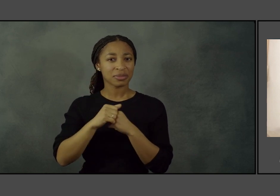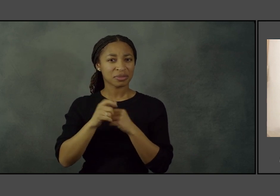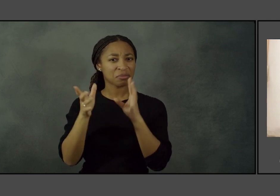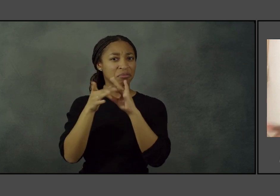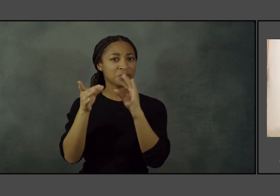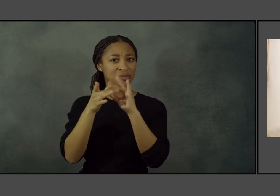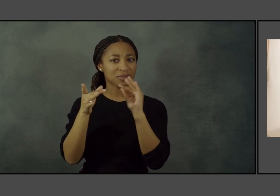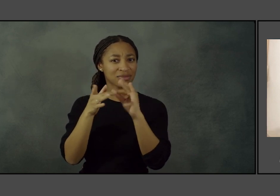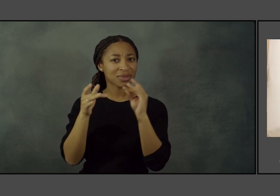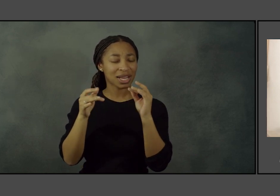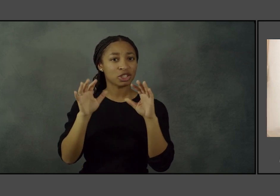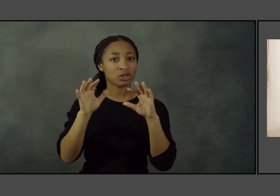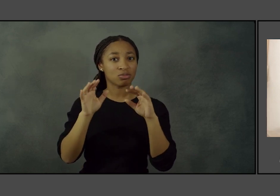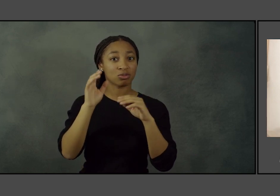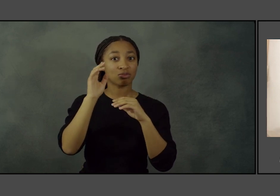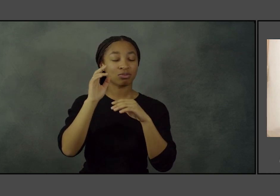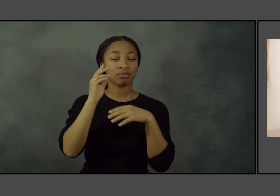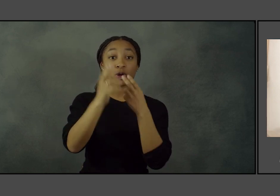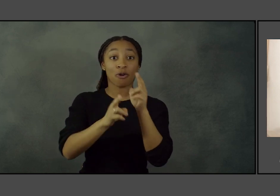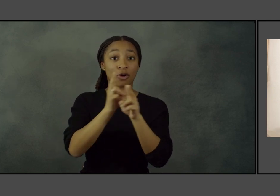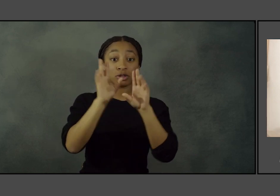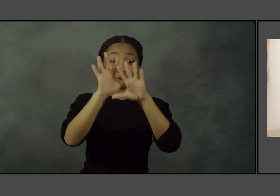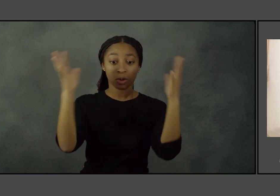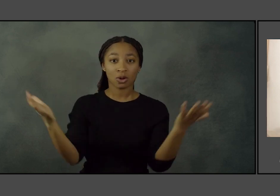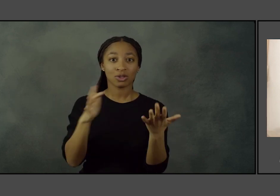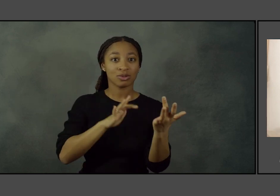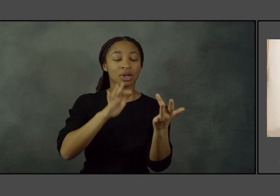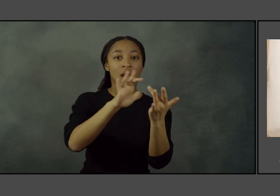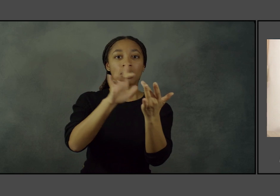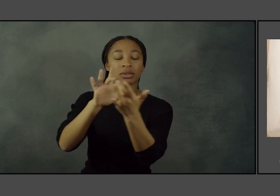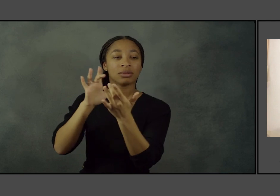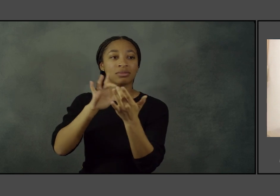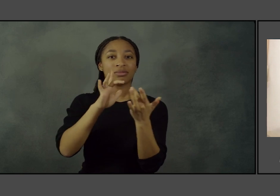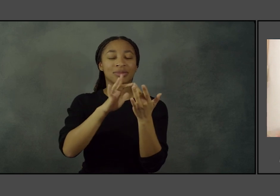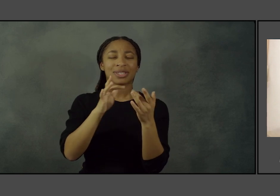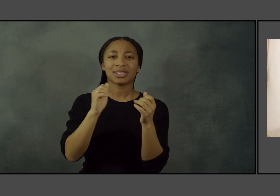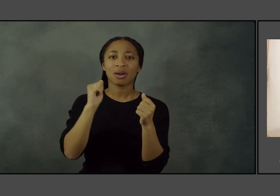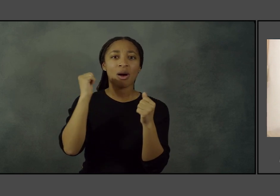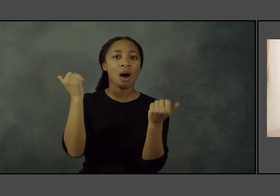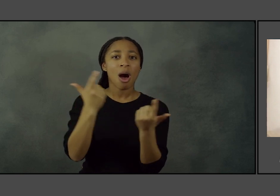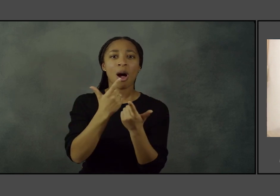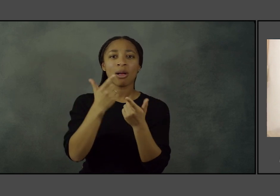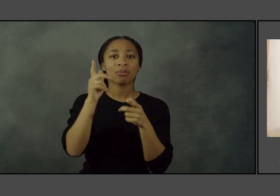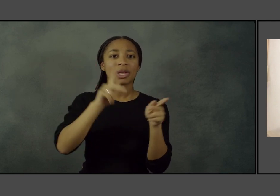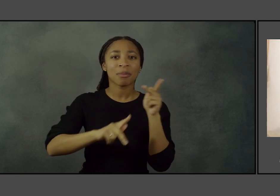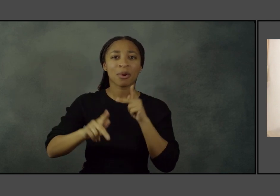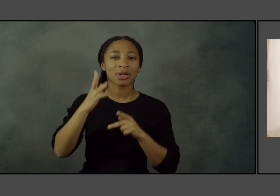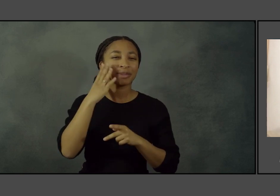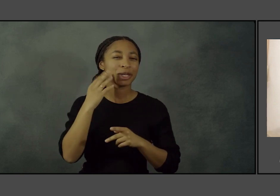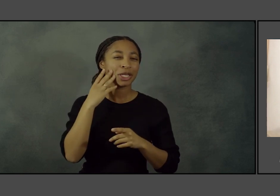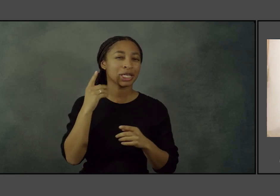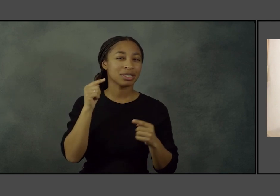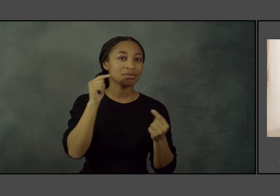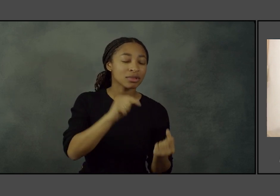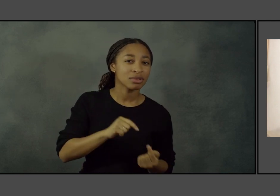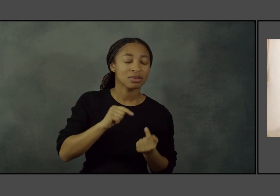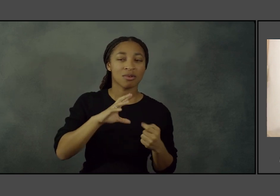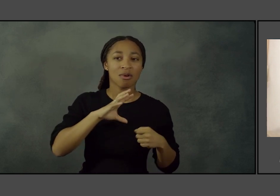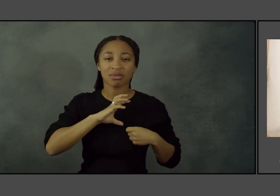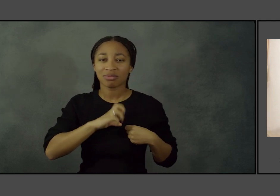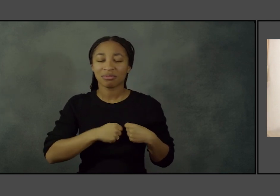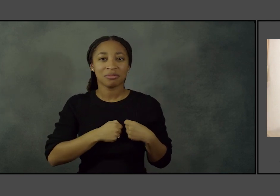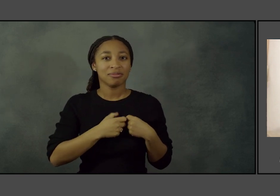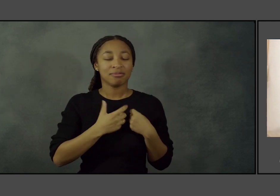people suffer. All people love their children. All people have heartbreaks, right? And so it's in